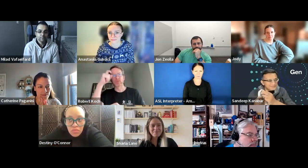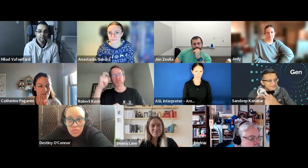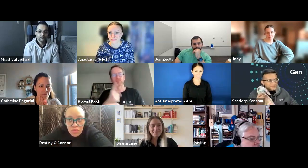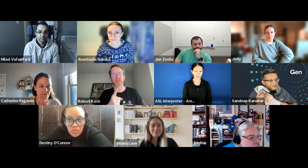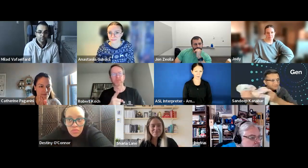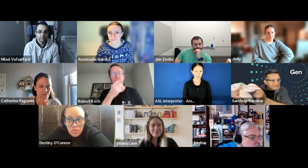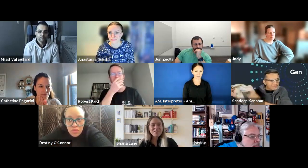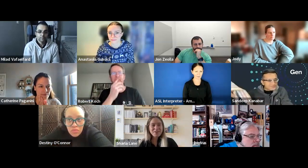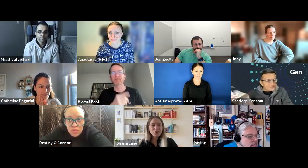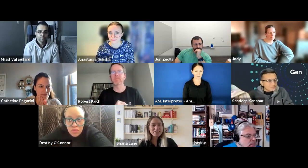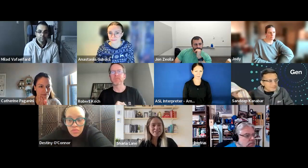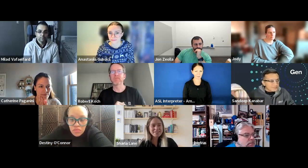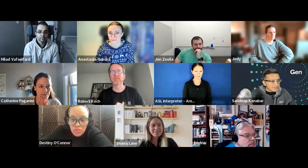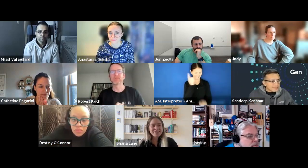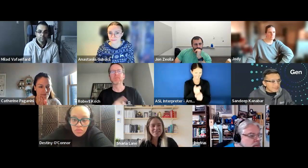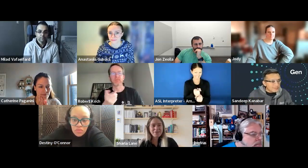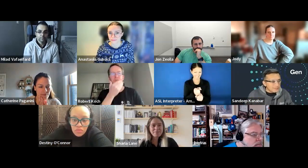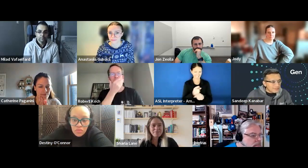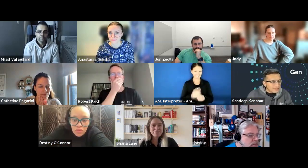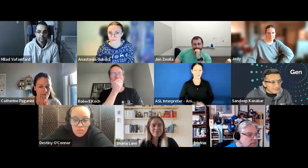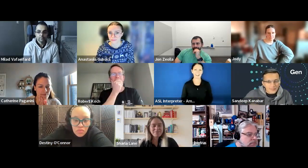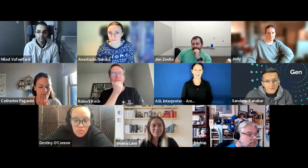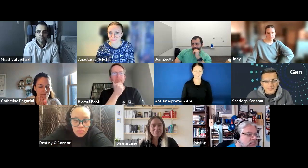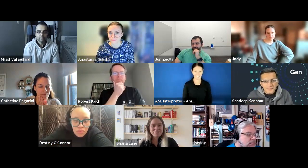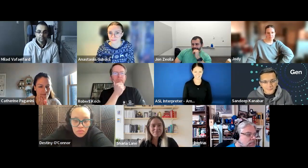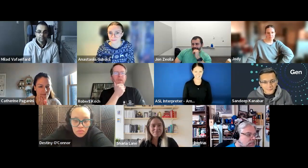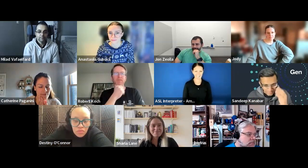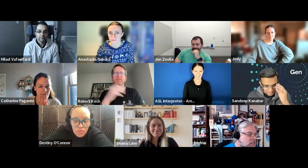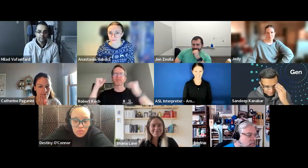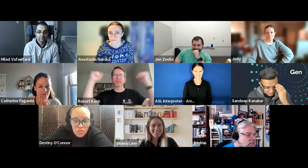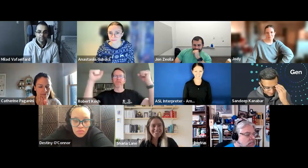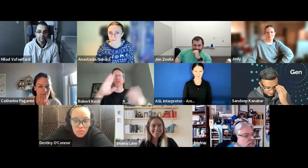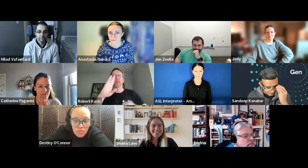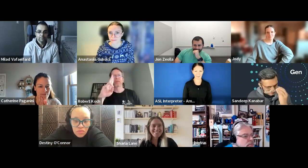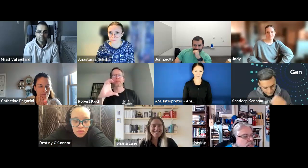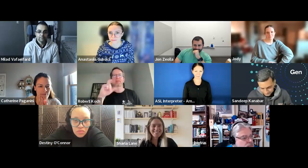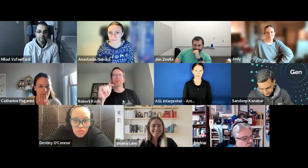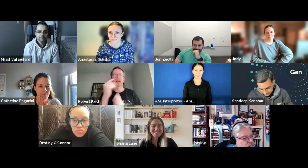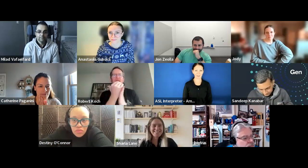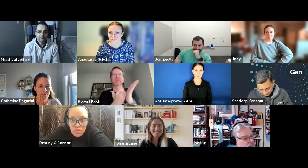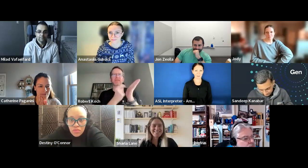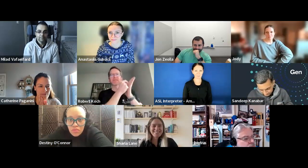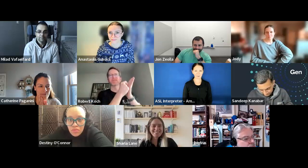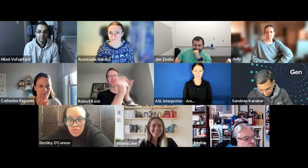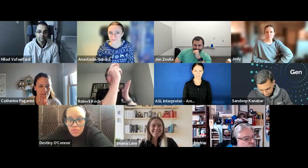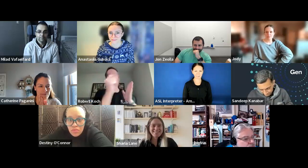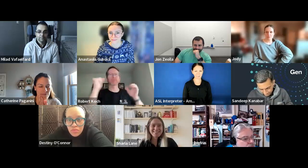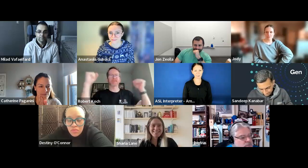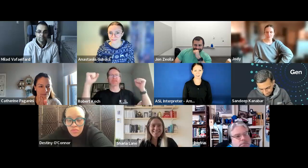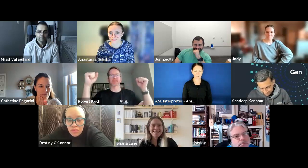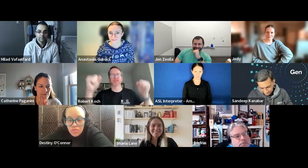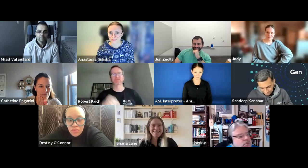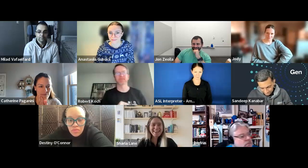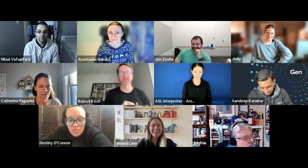over the summer, right? Correct. Yep. Yes, that's what I thought. Well, bucket